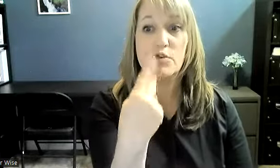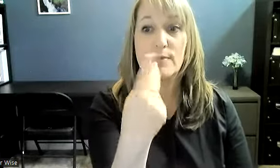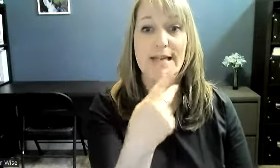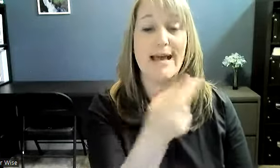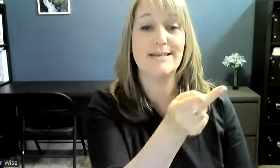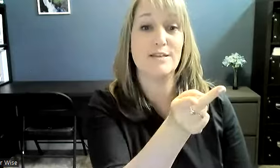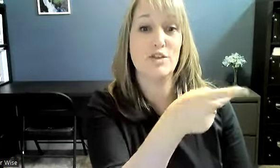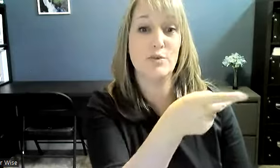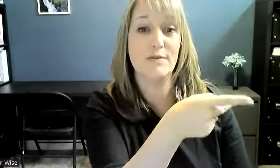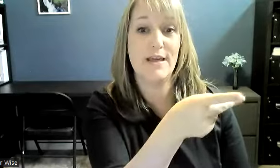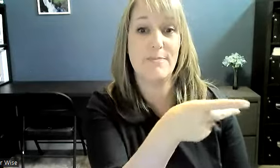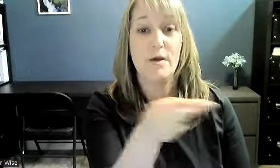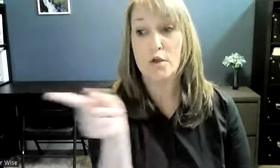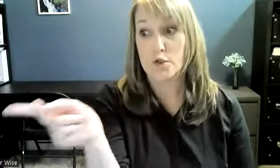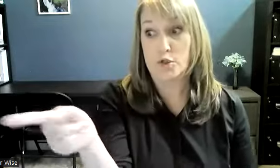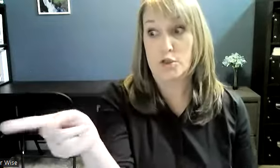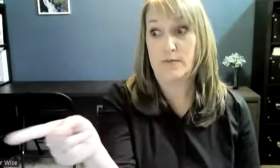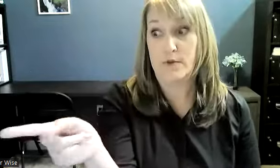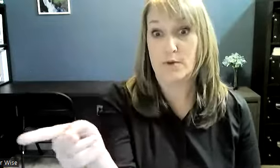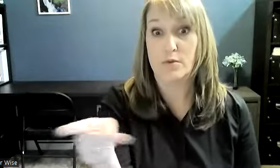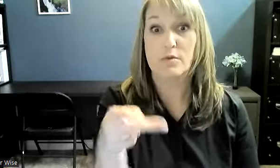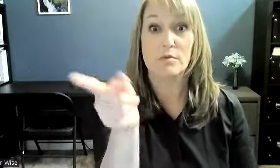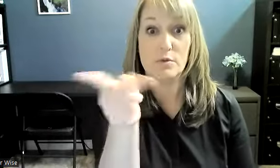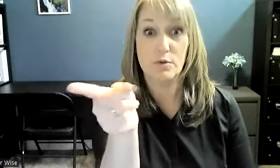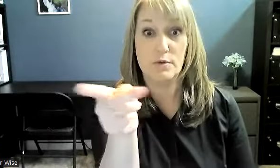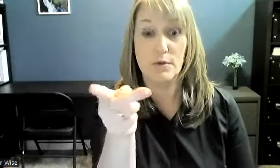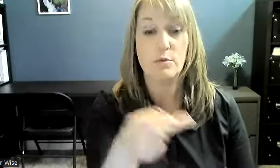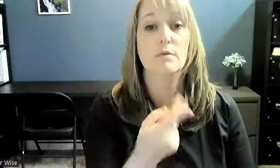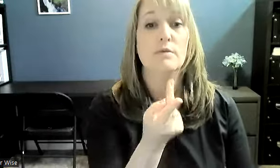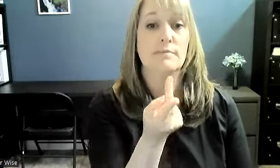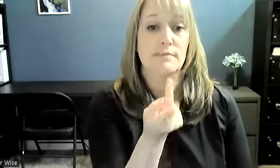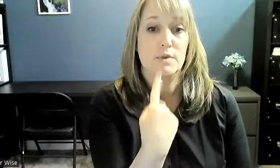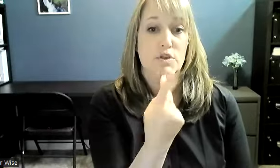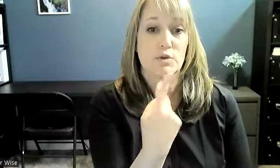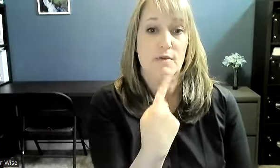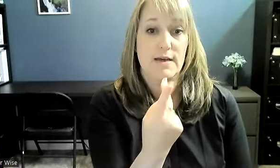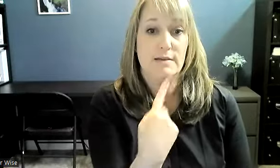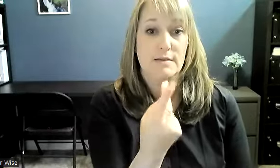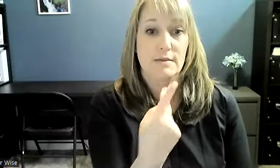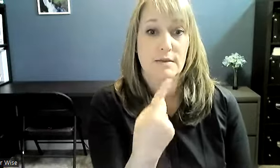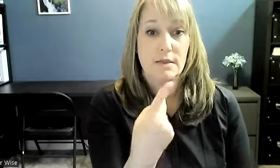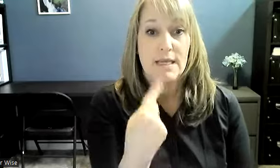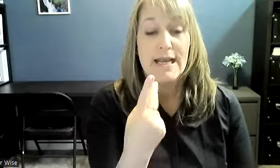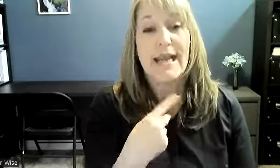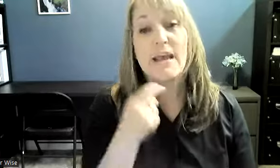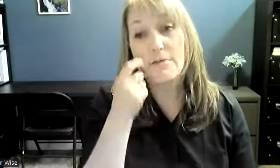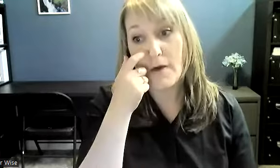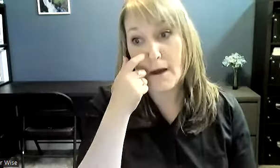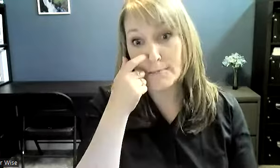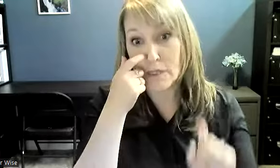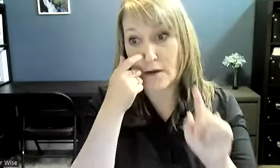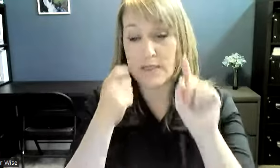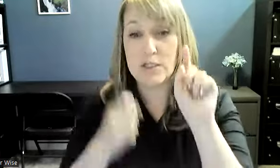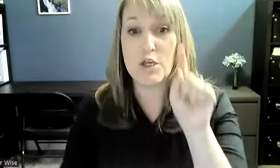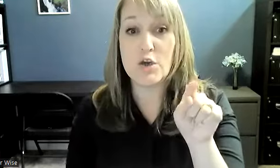movement as 2 of them, 2 of you, 2 of you, 2 of us. If I'm talking to you,